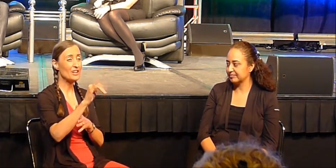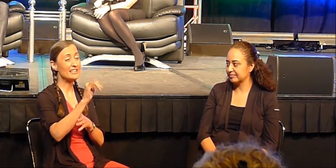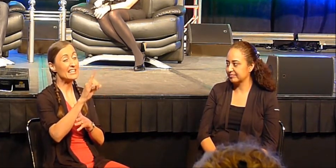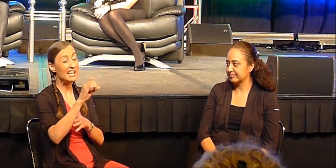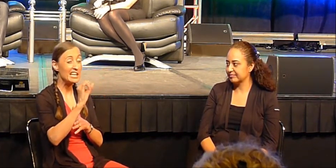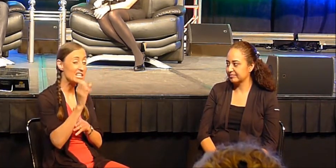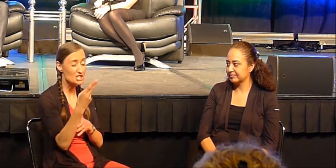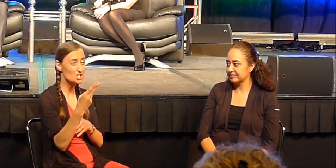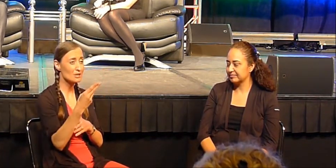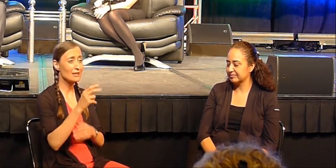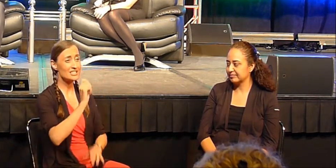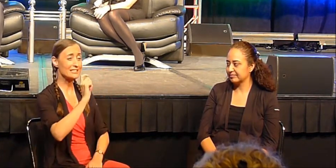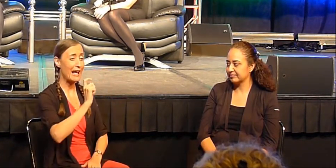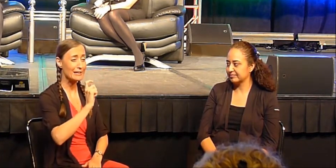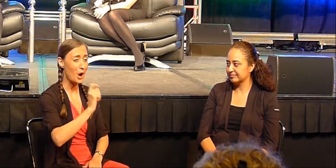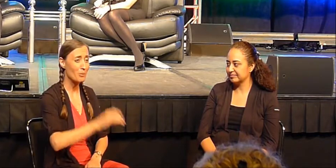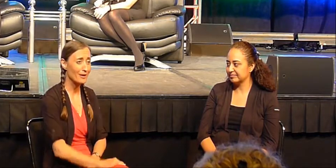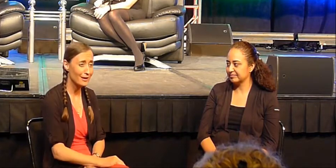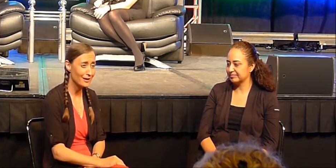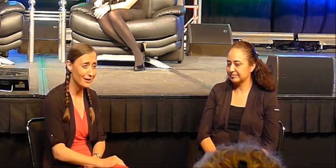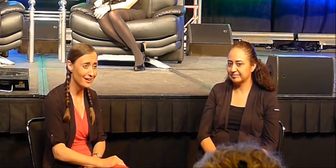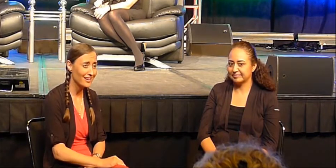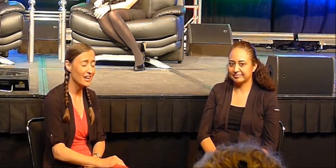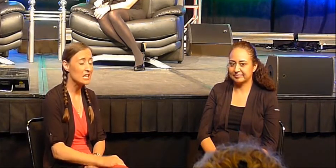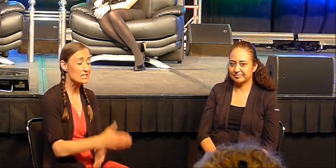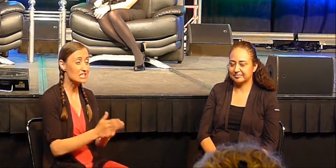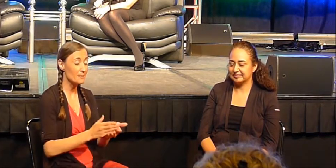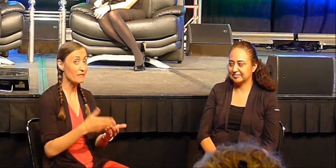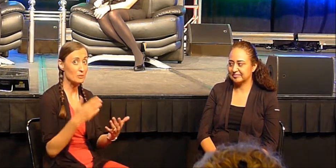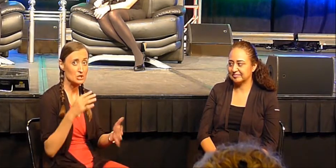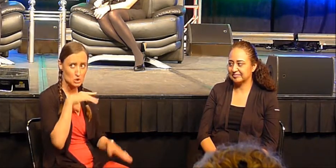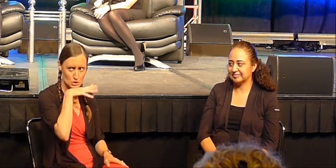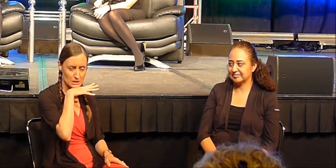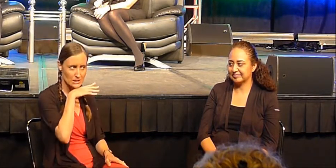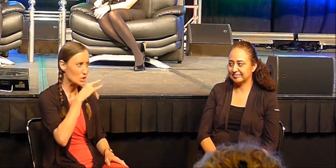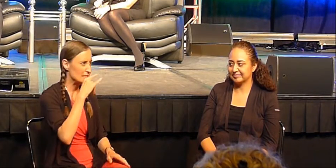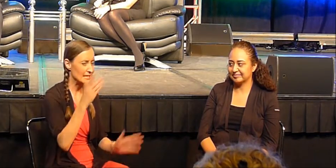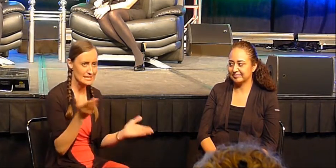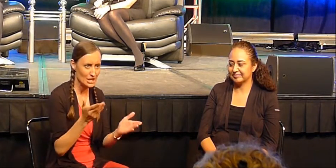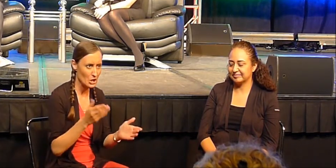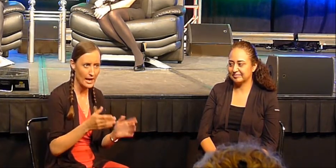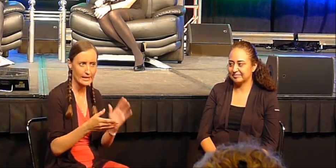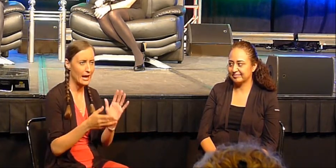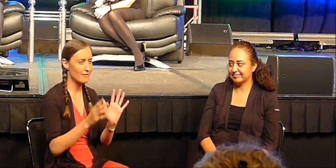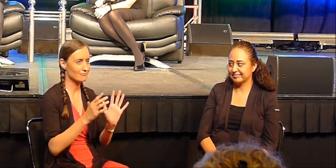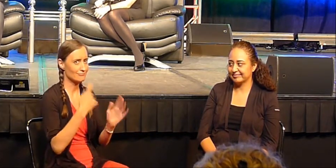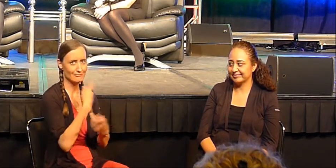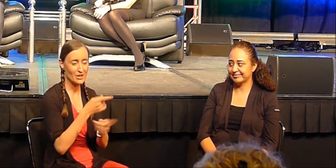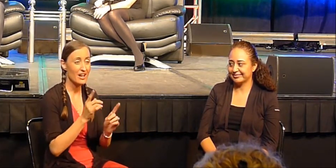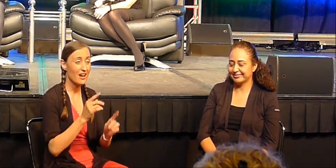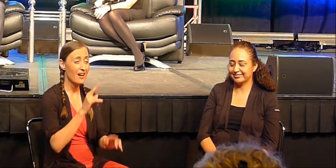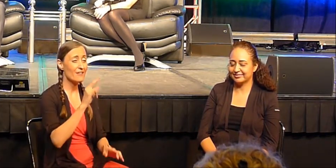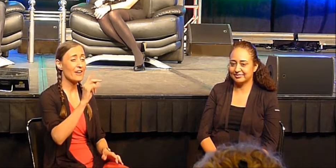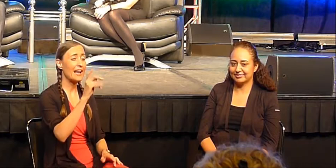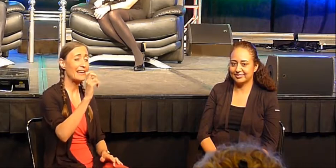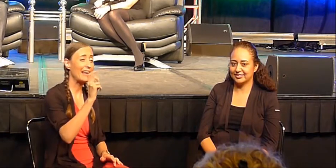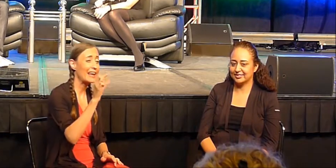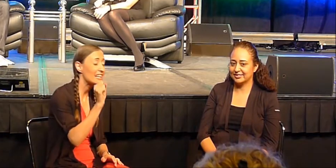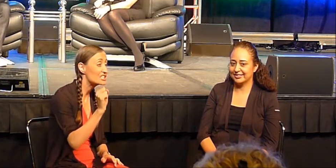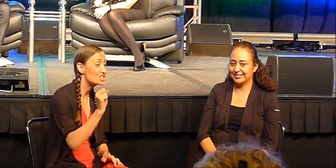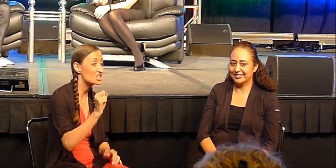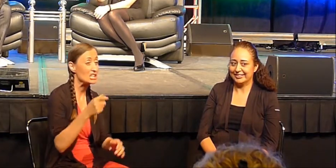I mean, and some of it was very blue. There are kids here. I can't repeat some of it, but it involves Vikings and sheep,